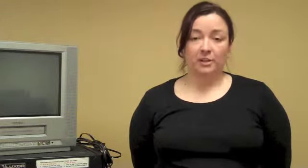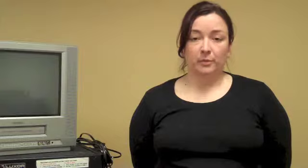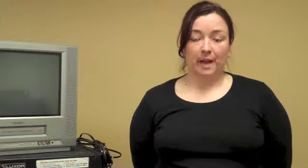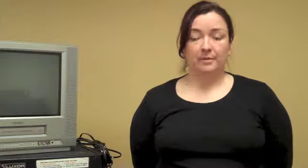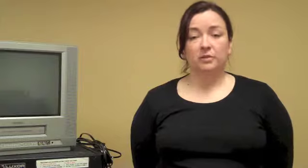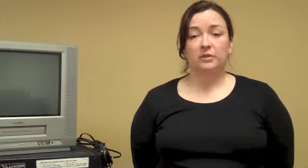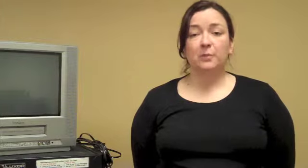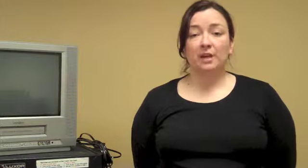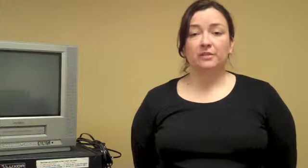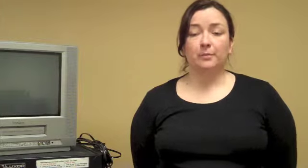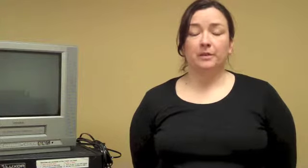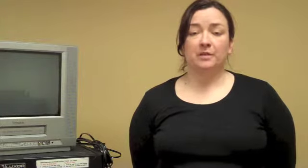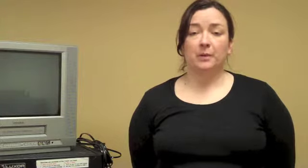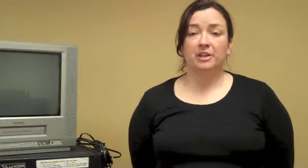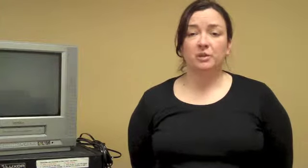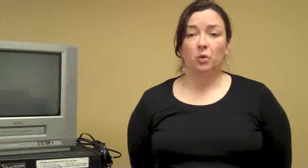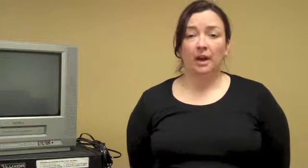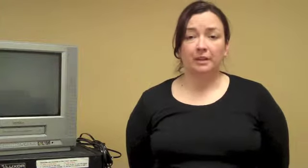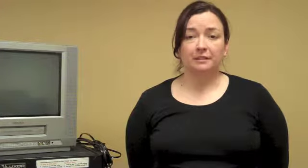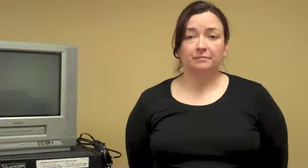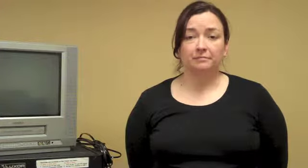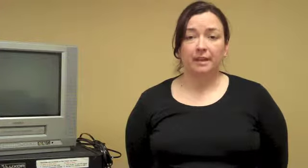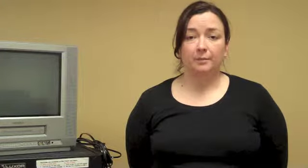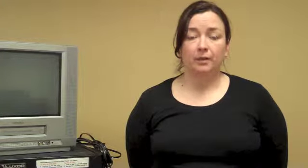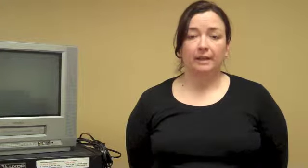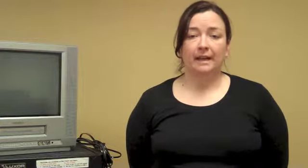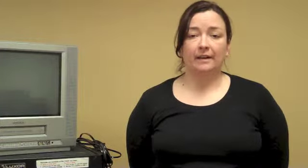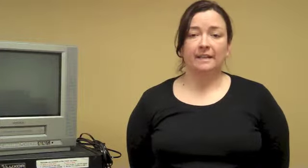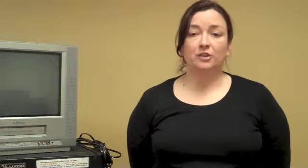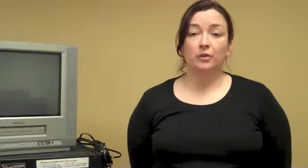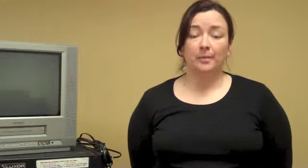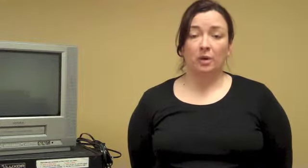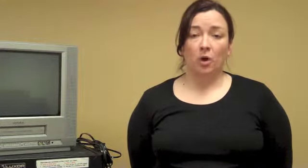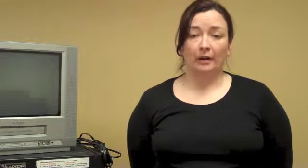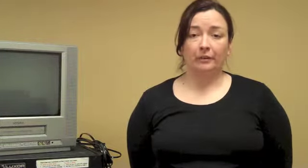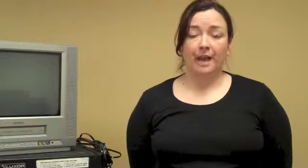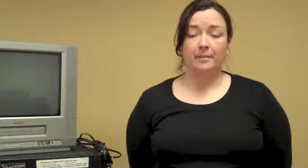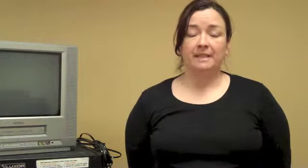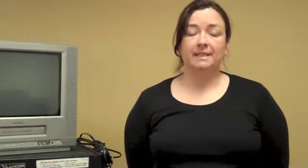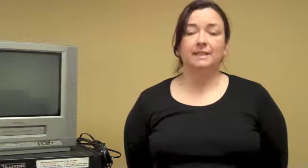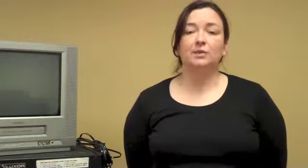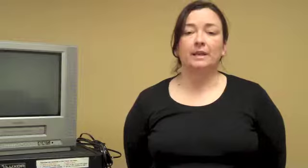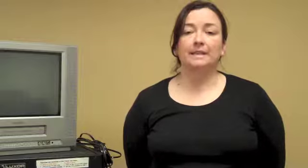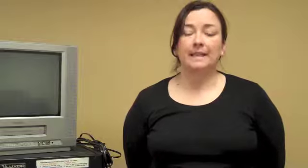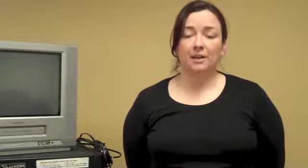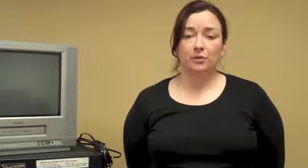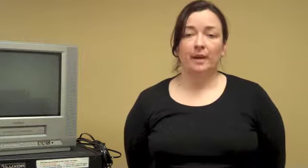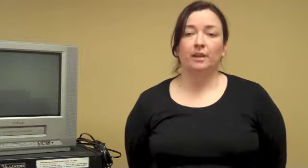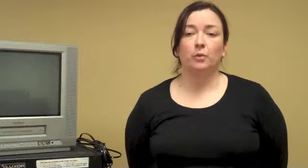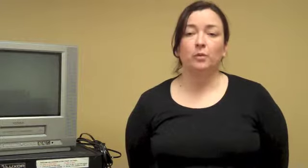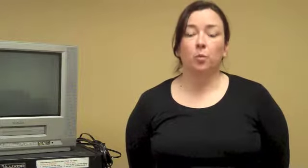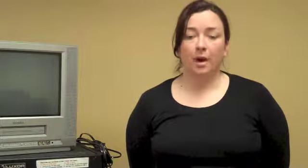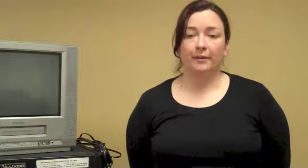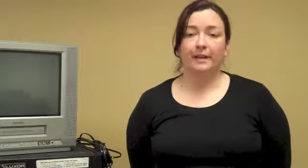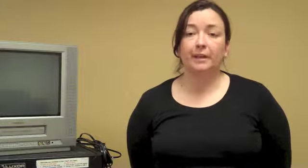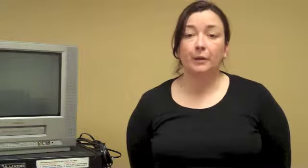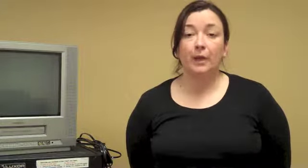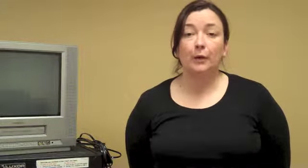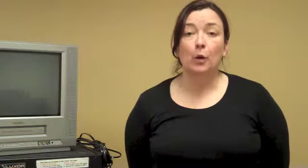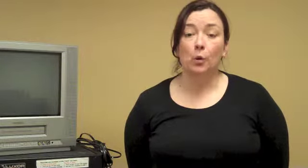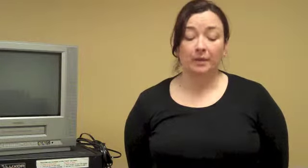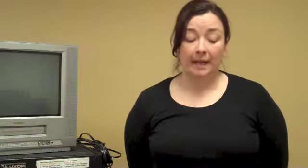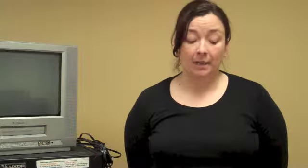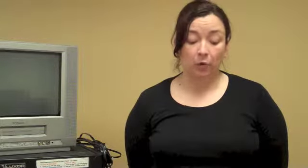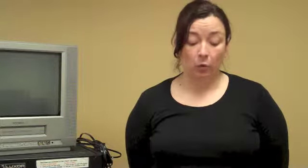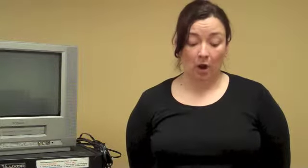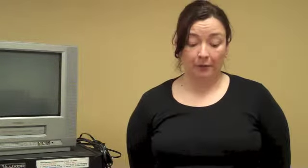A sponge, what happens to a sponge if you put the sponge in water and you pull it out and it's dripping water? That means it's saturated with water. It can no